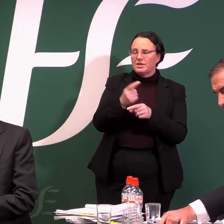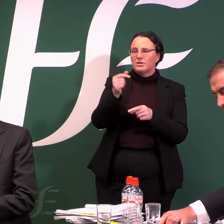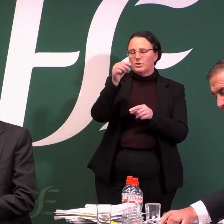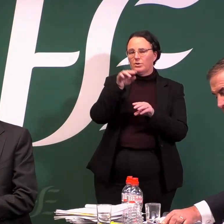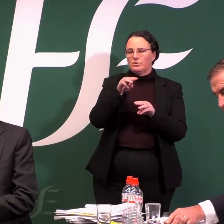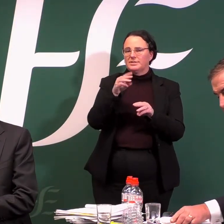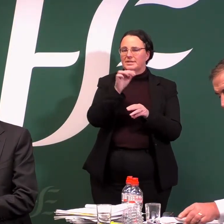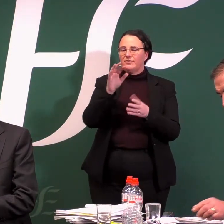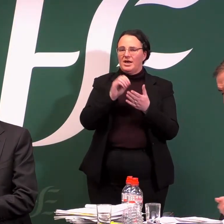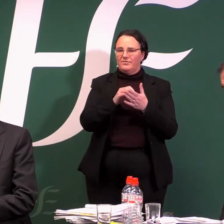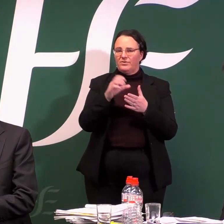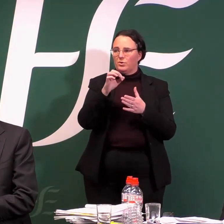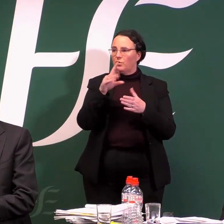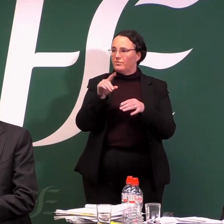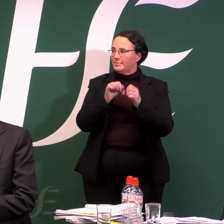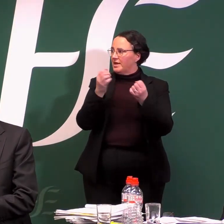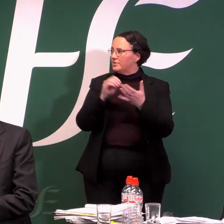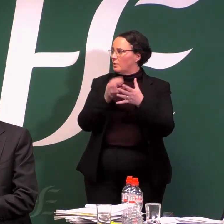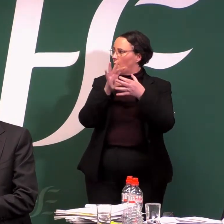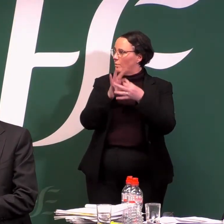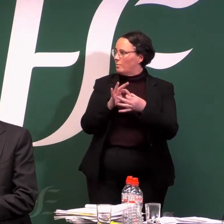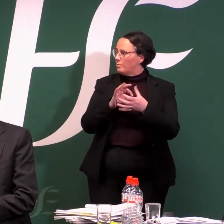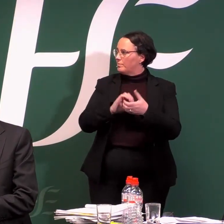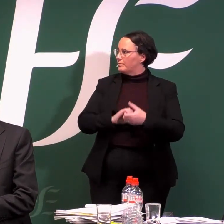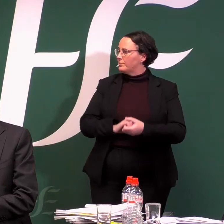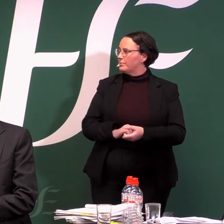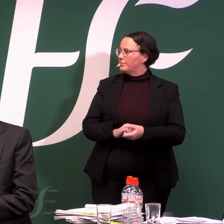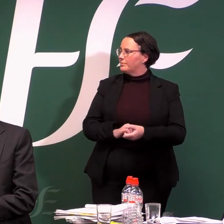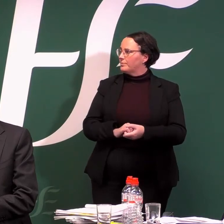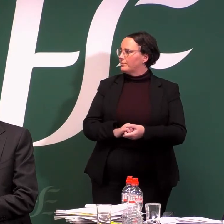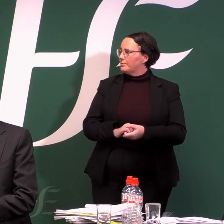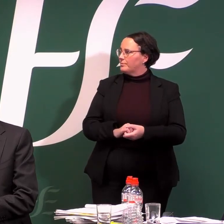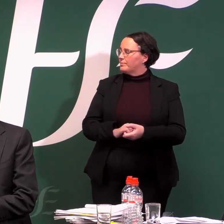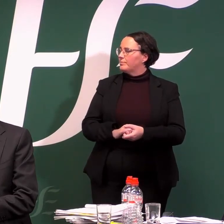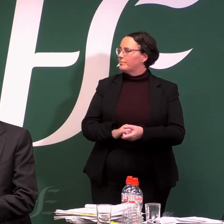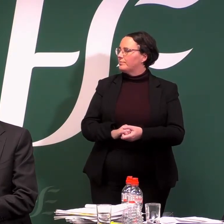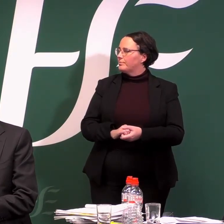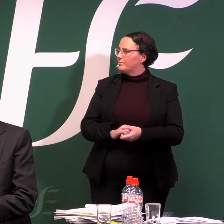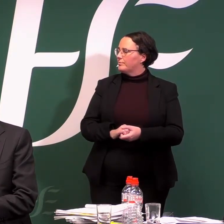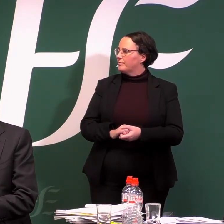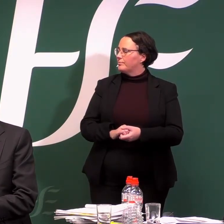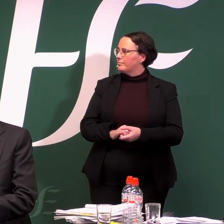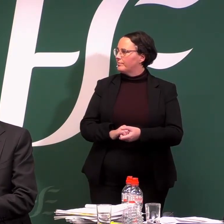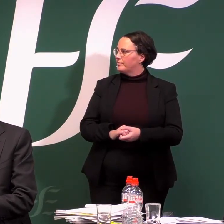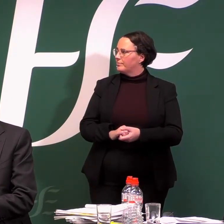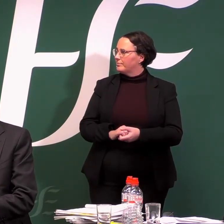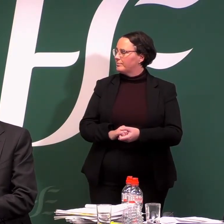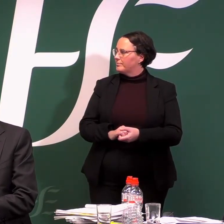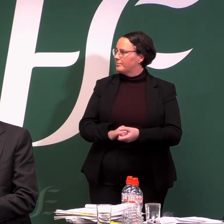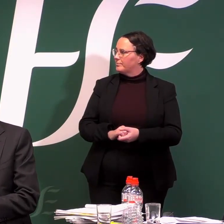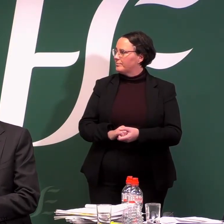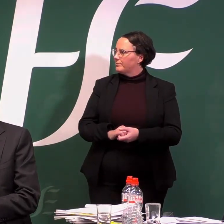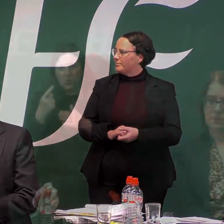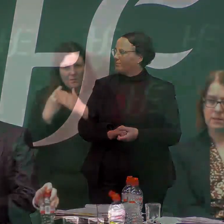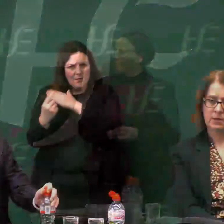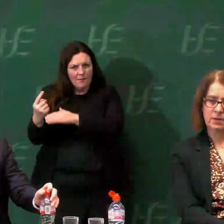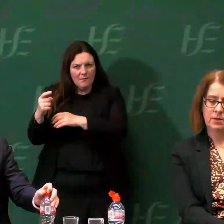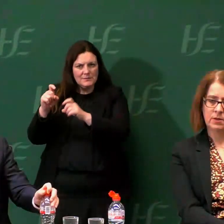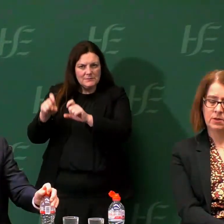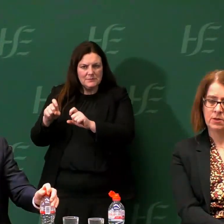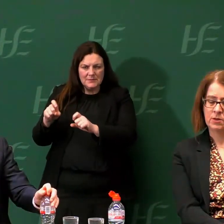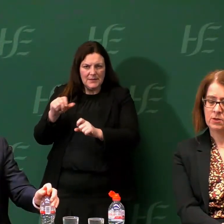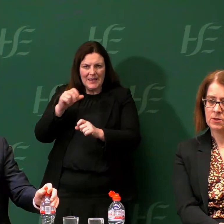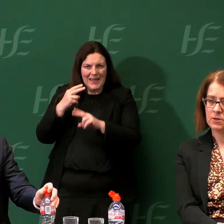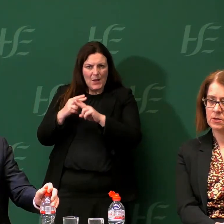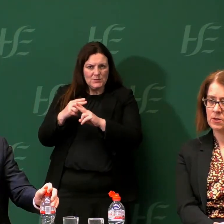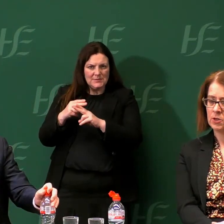COVID symptoms have to go home or being ill, was having a big impact on the health, adding to the pressures. Do we have updated figures about, has that stabilised? Has it